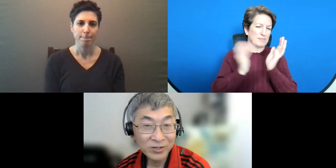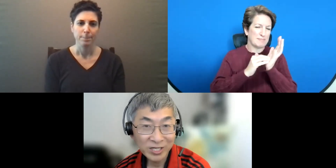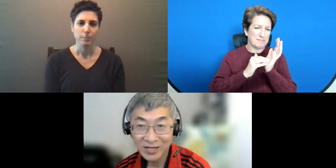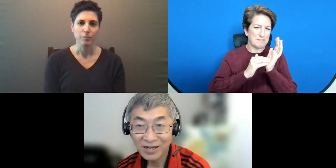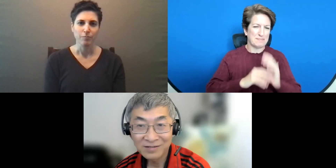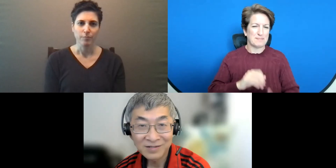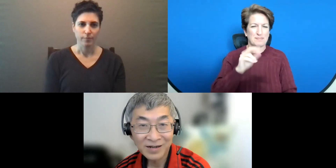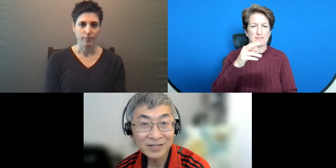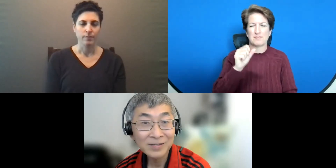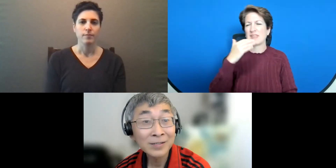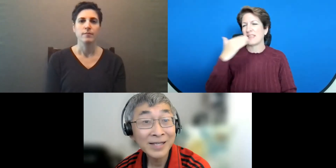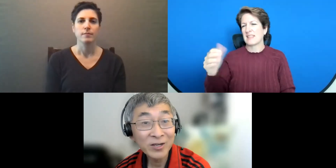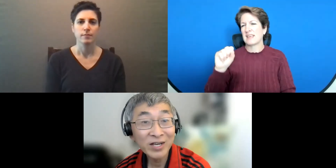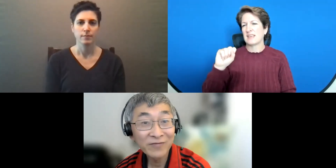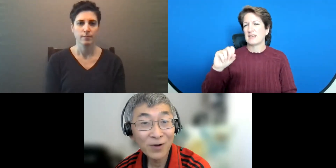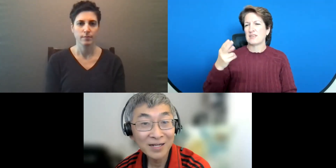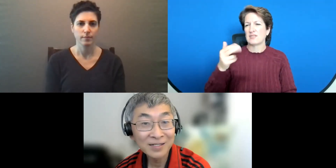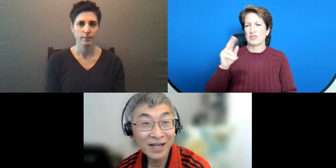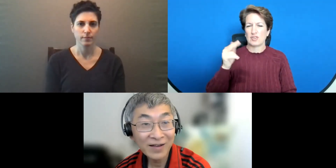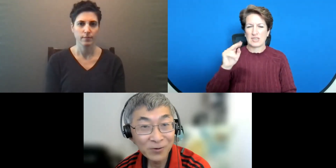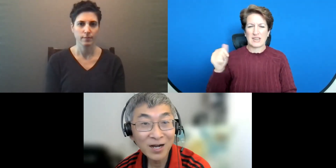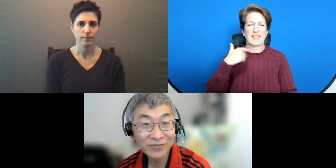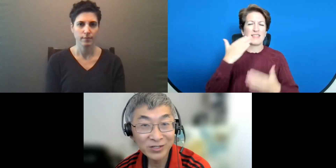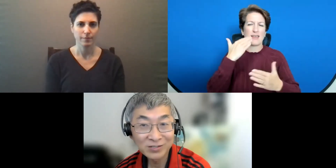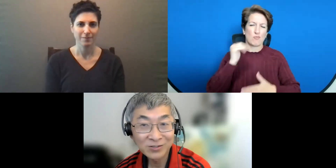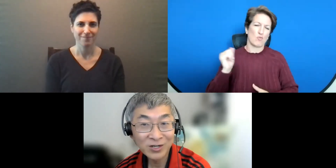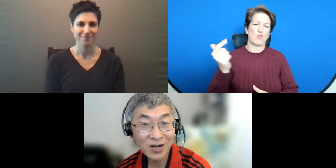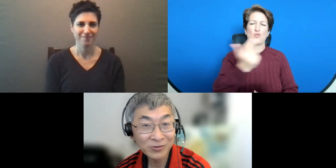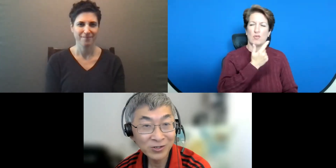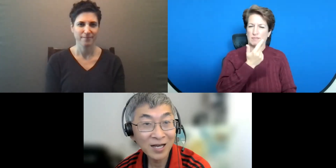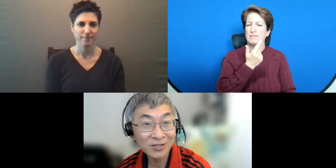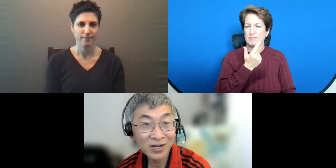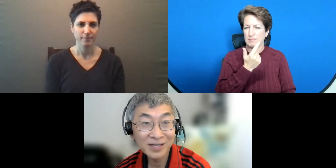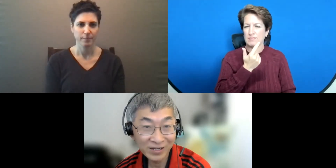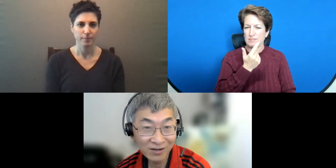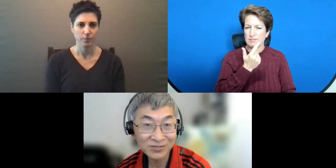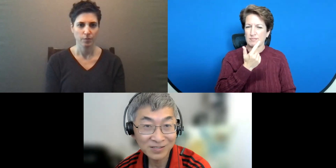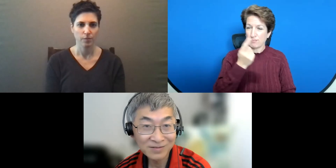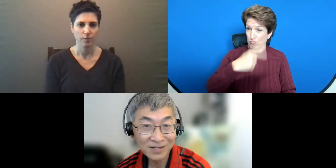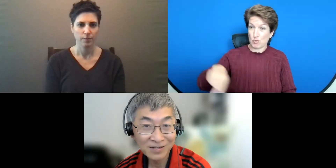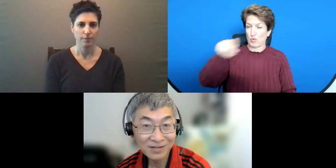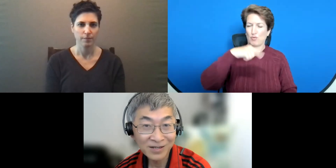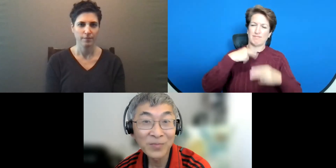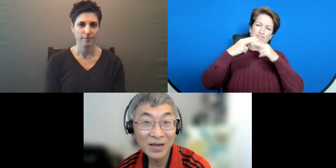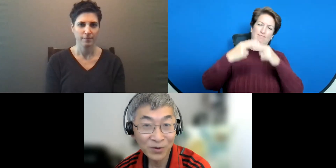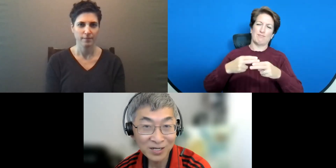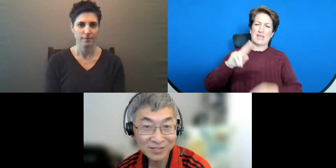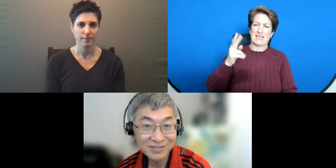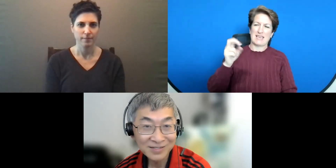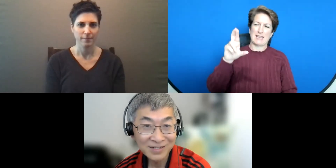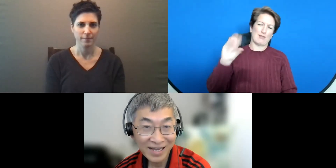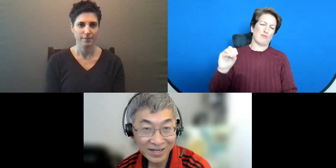Thank you, Shahina, and thank you, everyone. Every one of you, you are the heroes in my